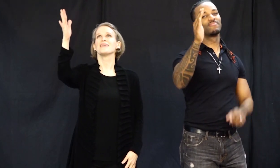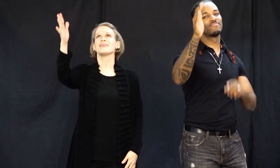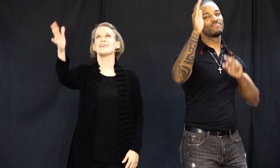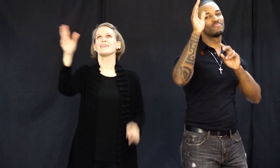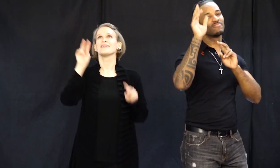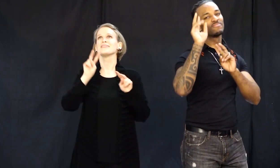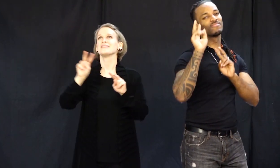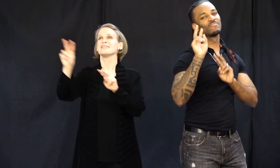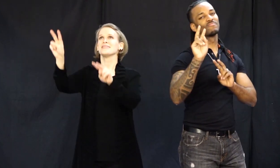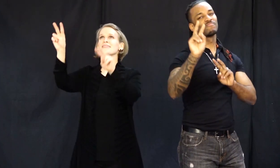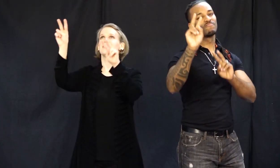Someday,